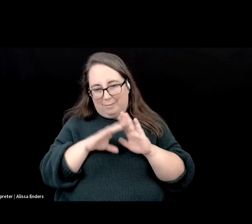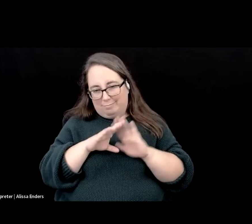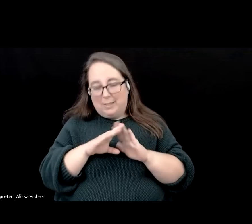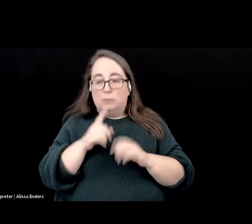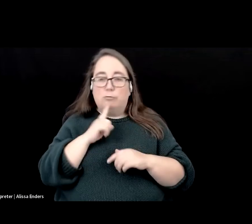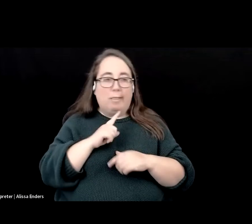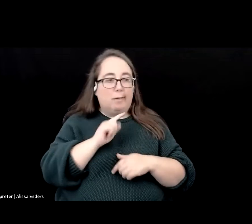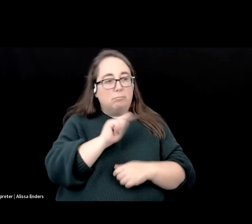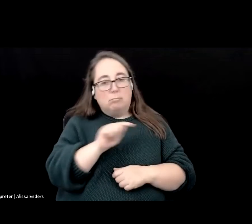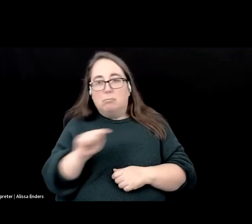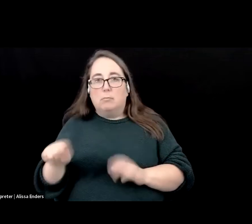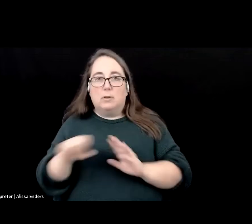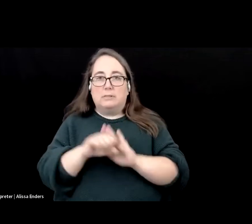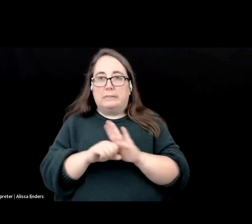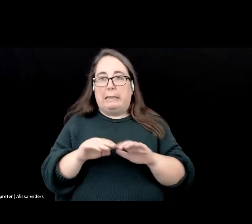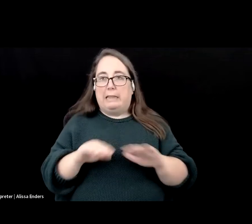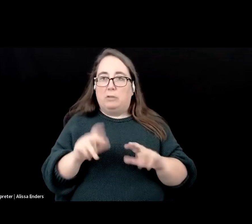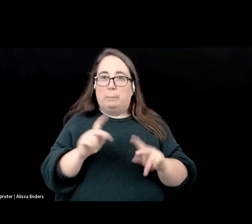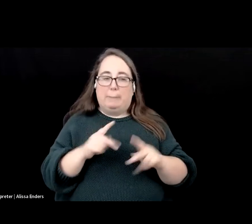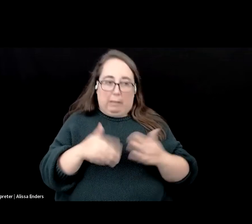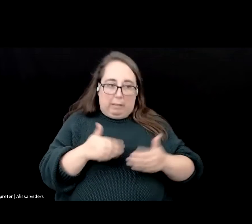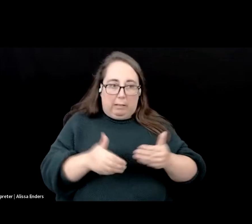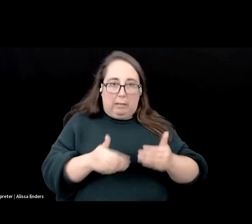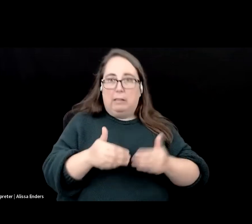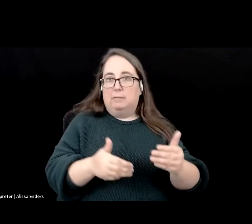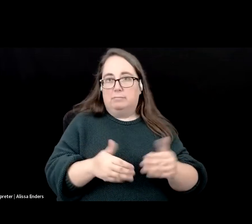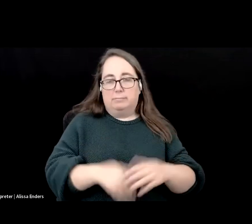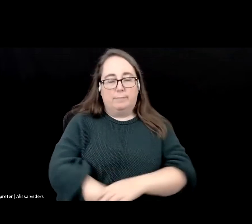state level where these efforts have gained the most traction.